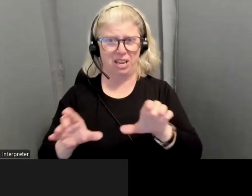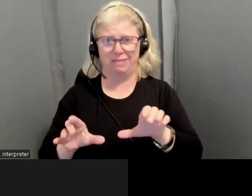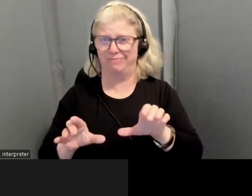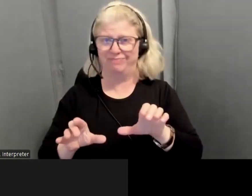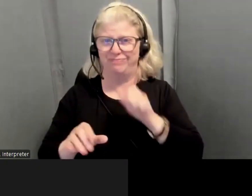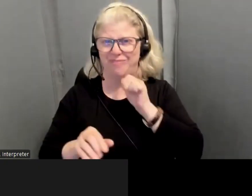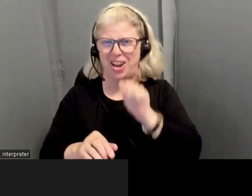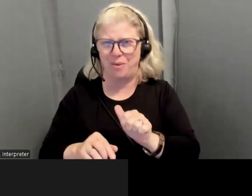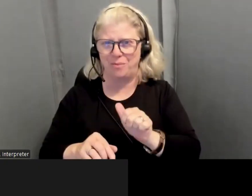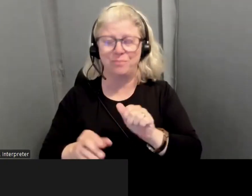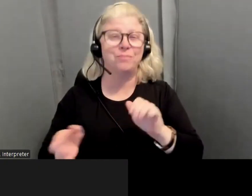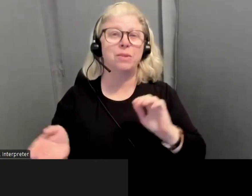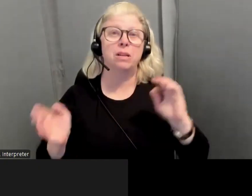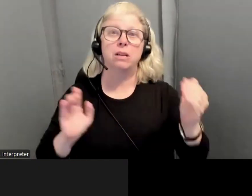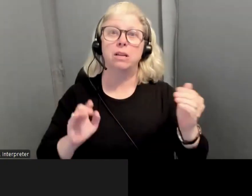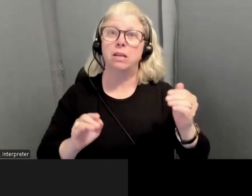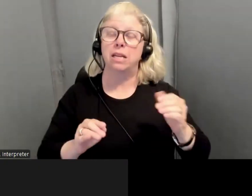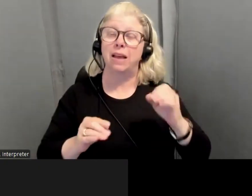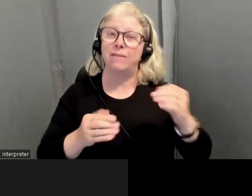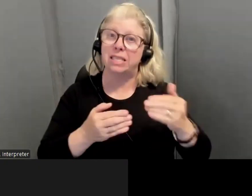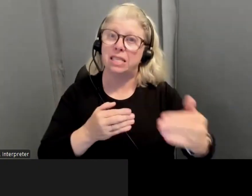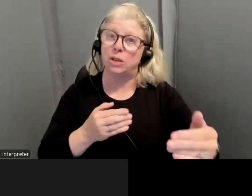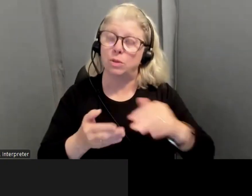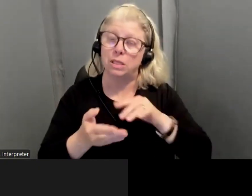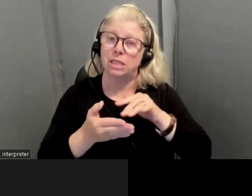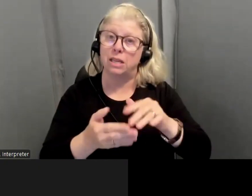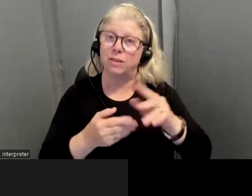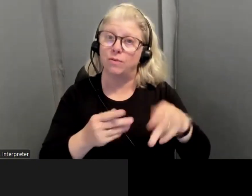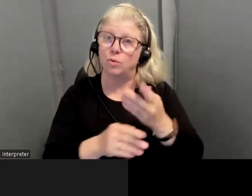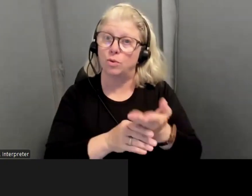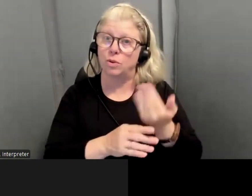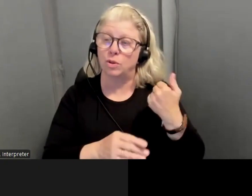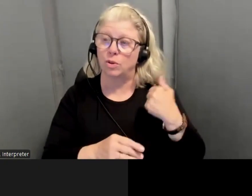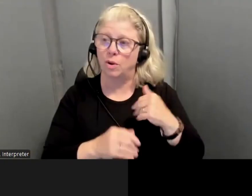practice. In fact, there was a series of studies a few years ago that came out